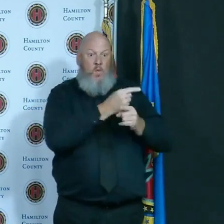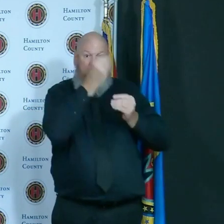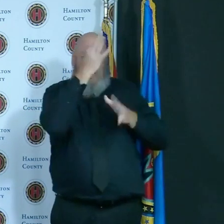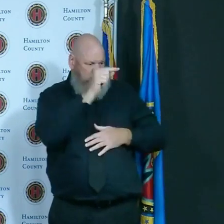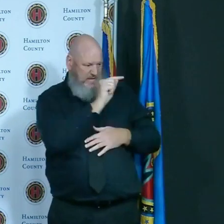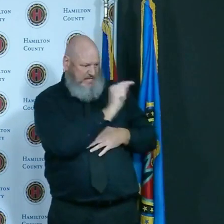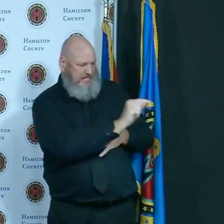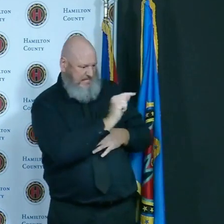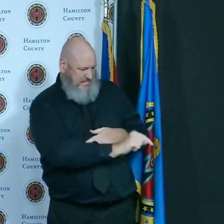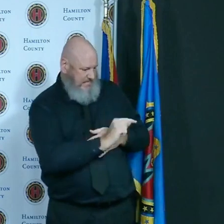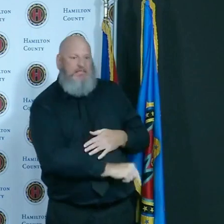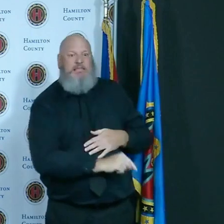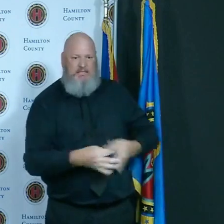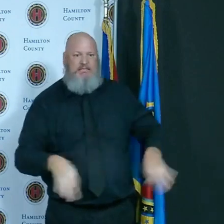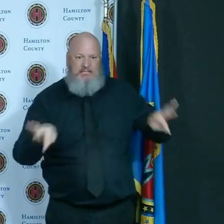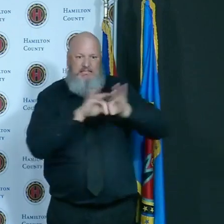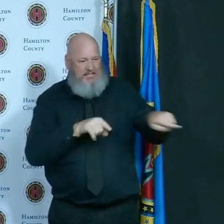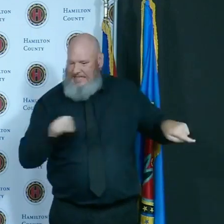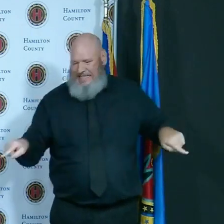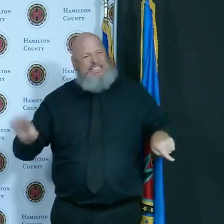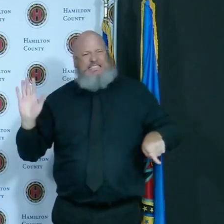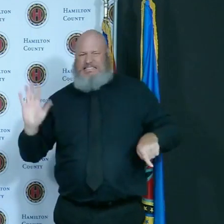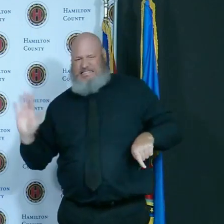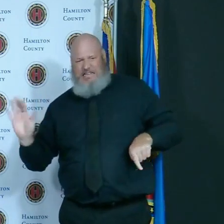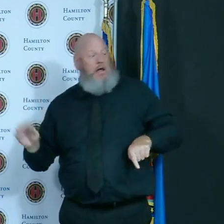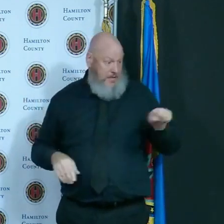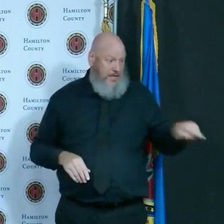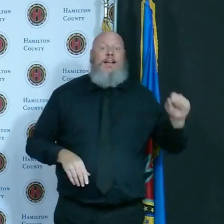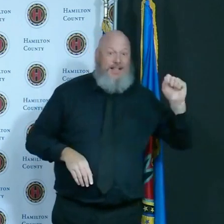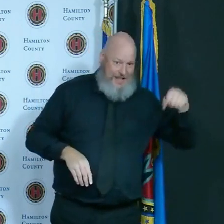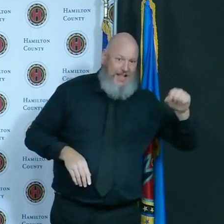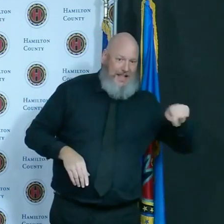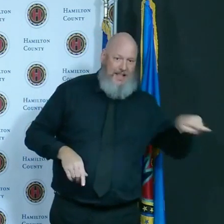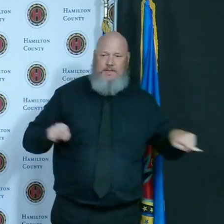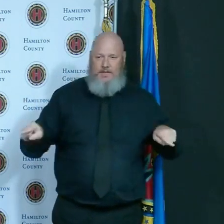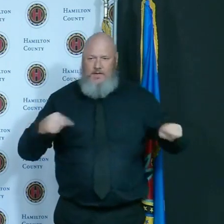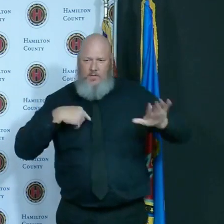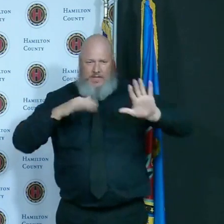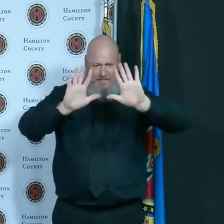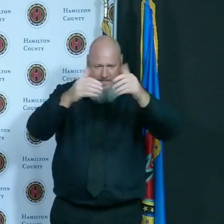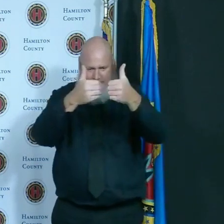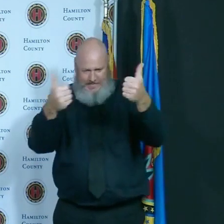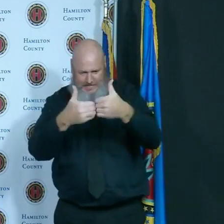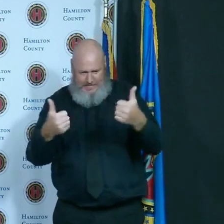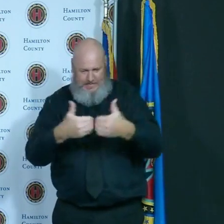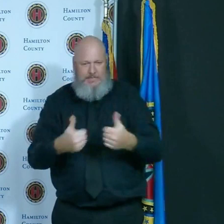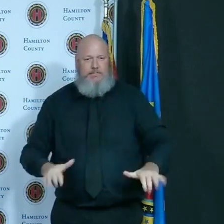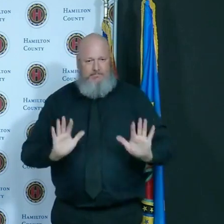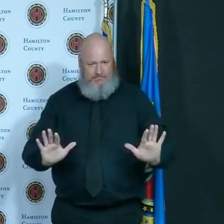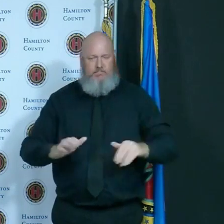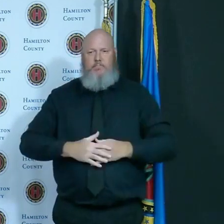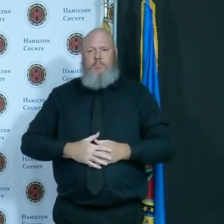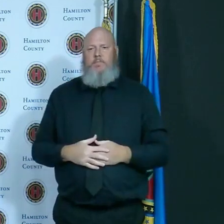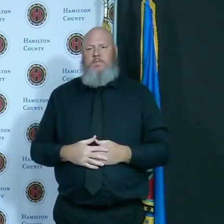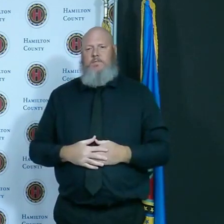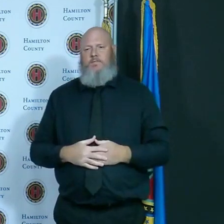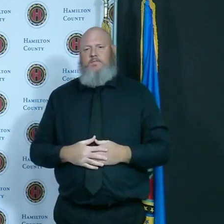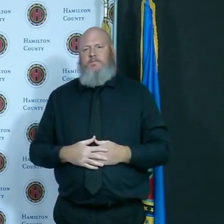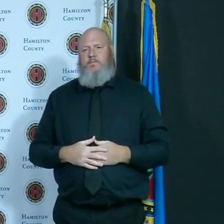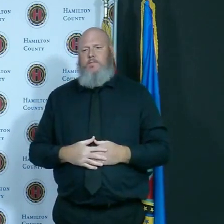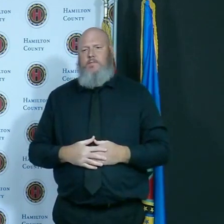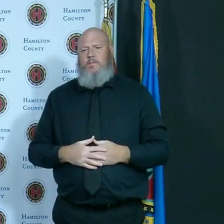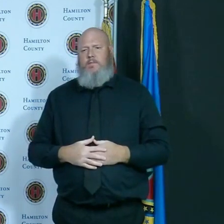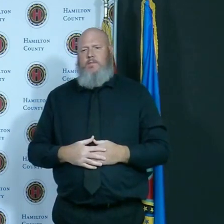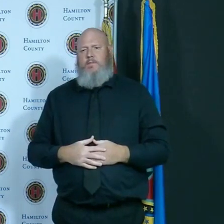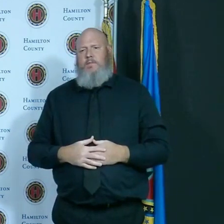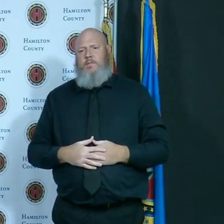communities. Coronavirus doesn't have a face or name to it. And yes, we are finding that there's a